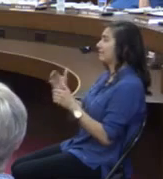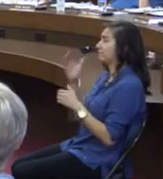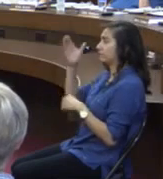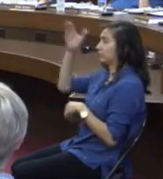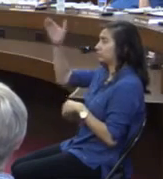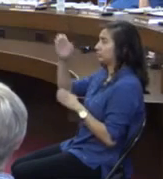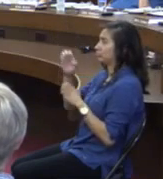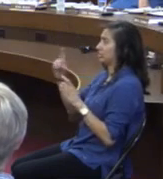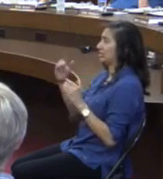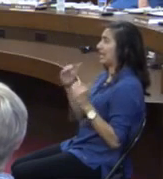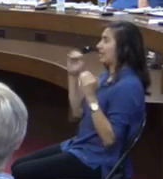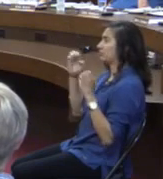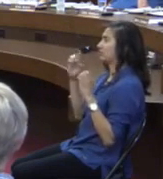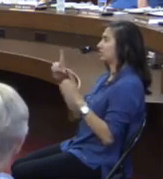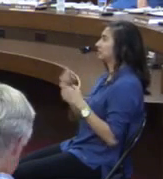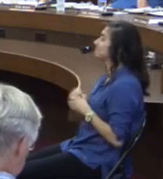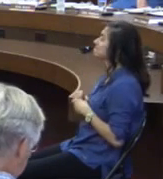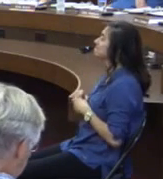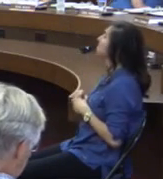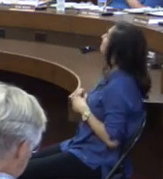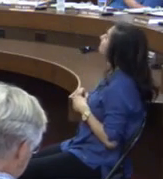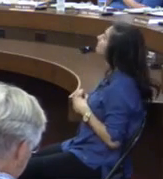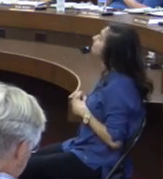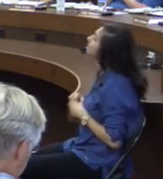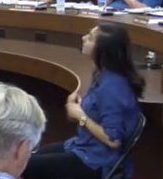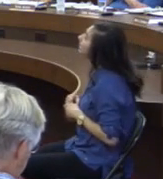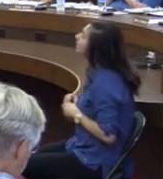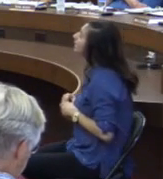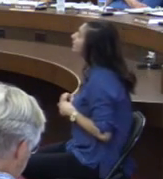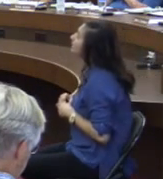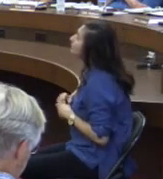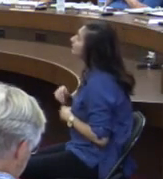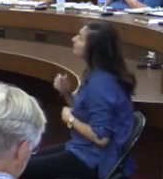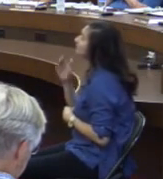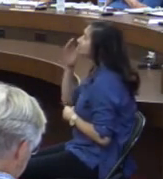what they want to accomplish. So thank you very much. Thank you.